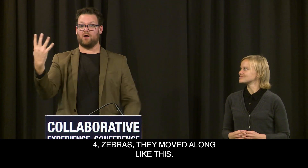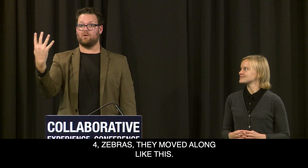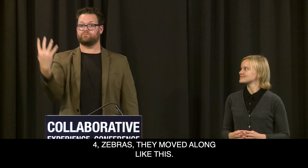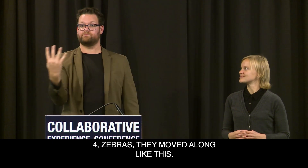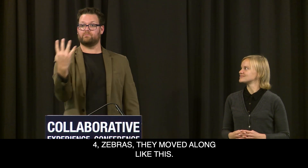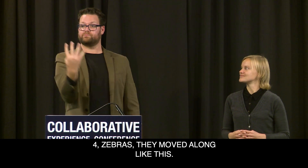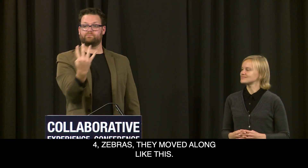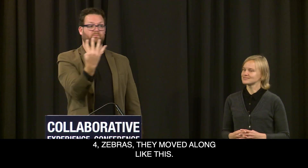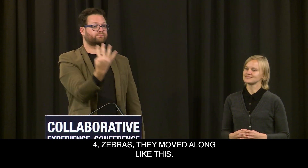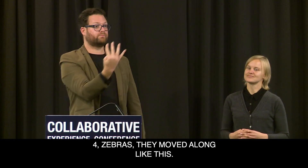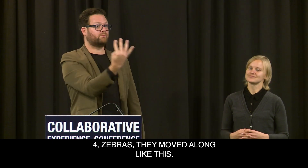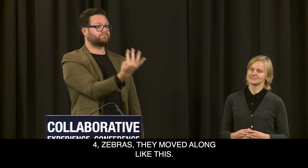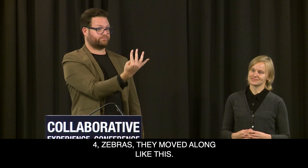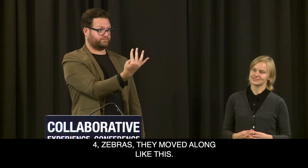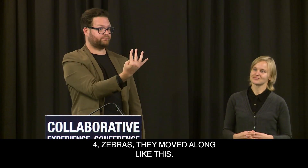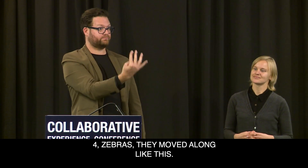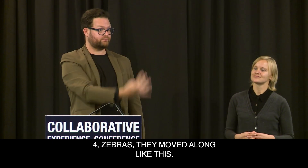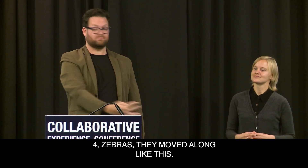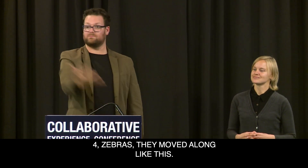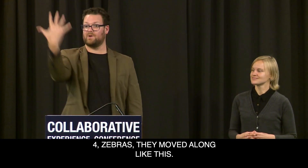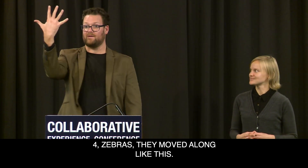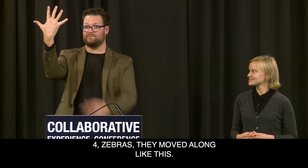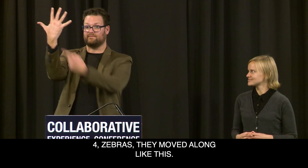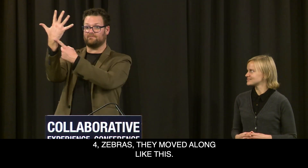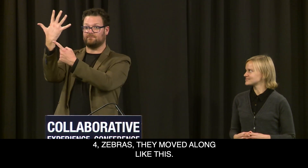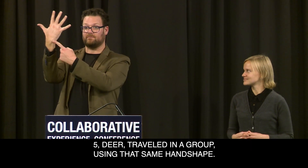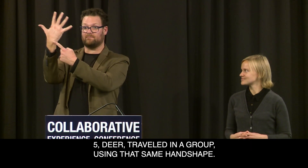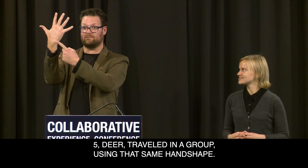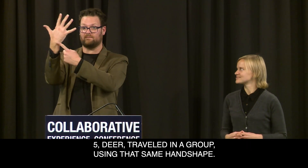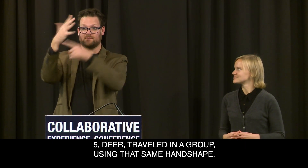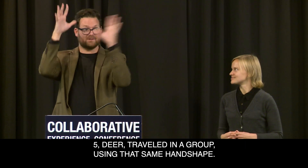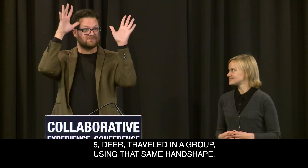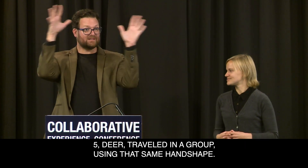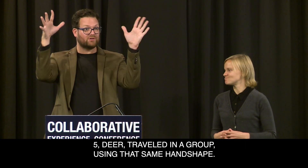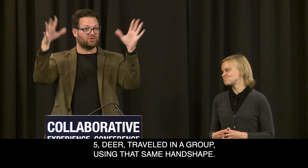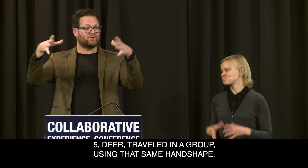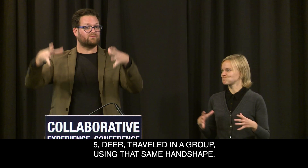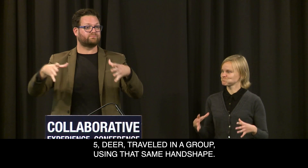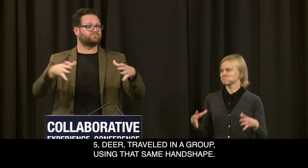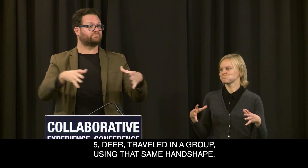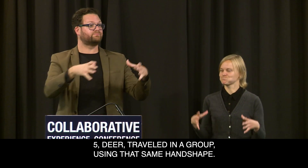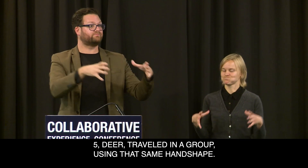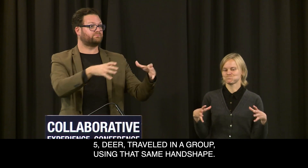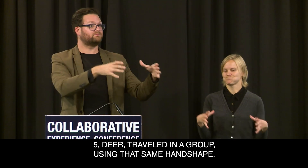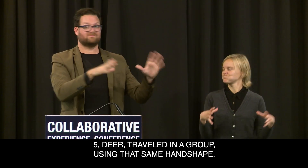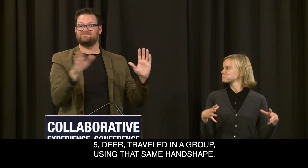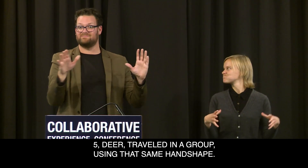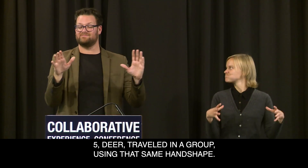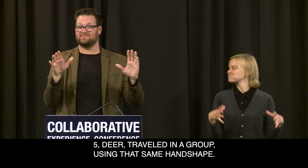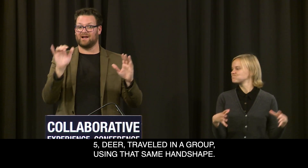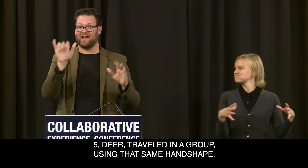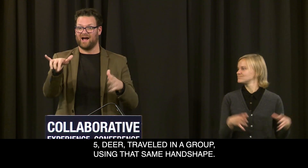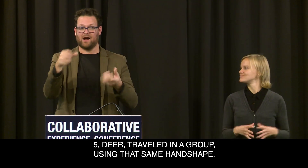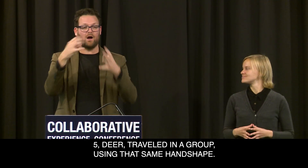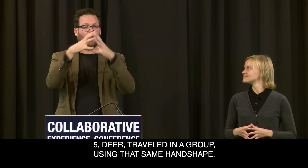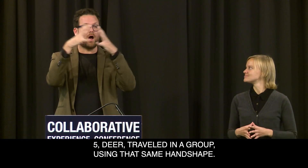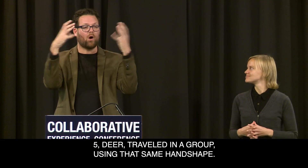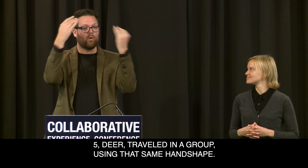zebras, they moved along like this. 5 deer traveled in a group using that same